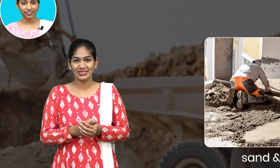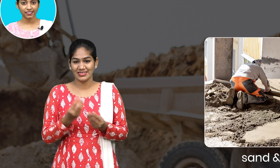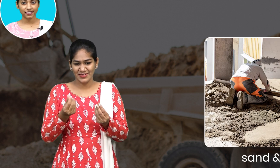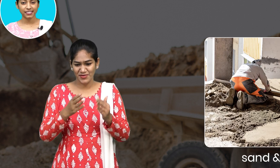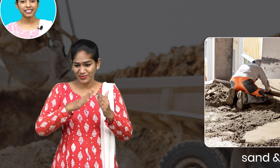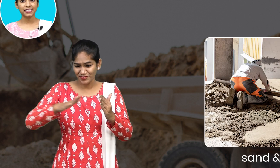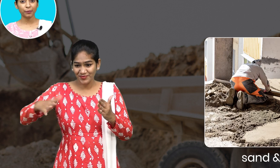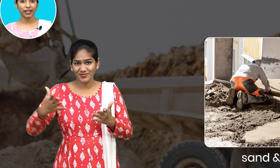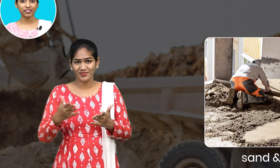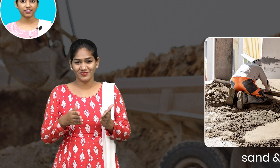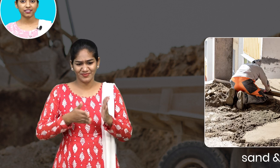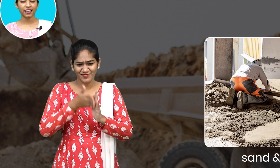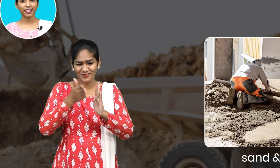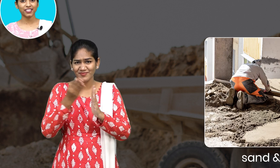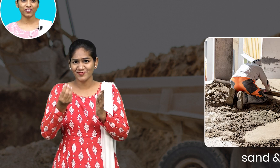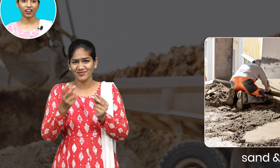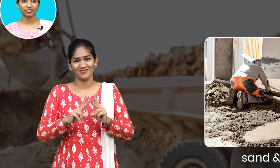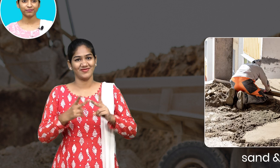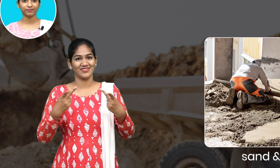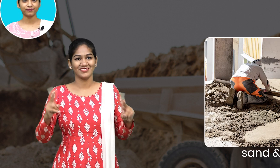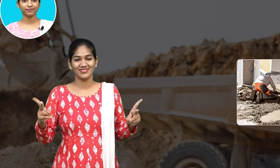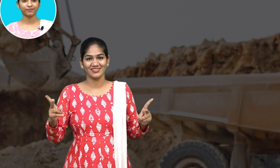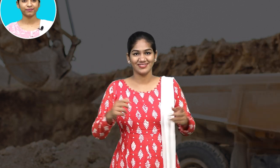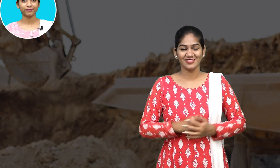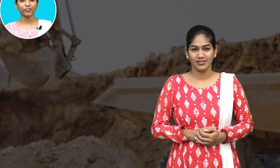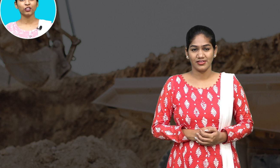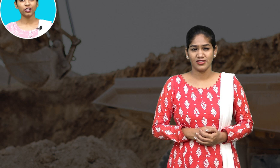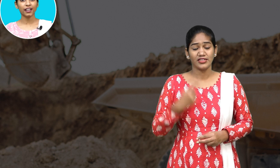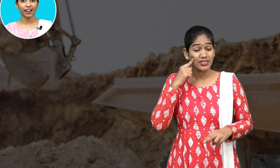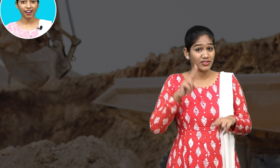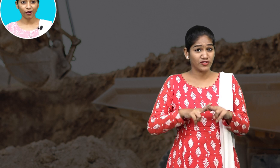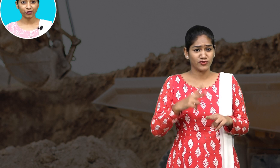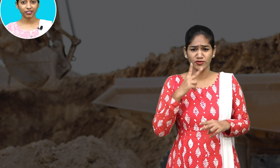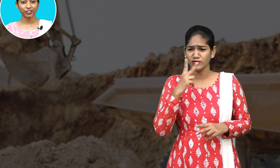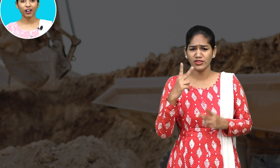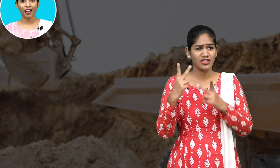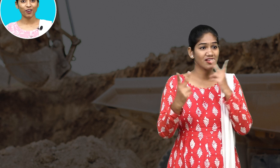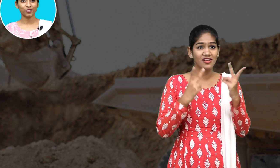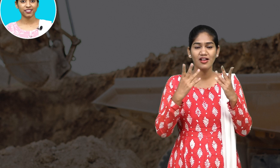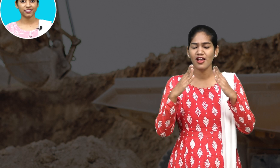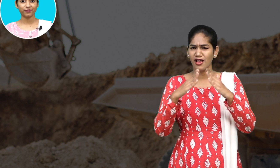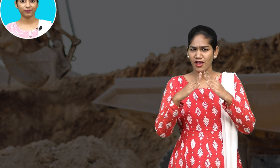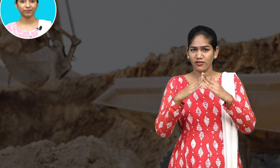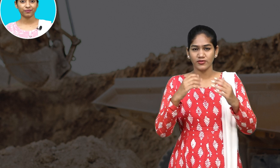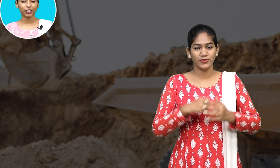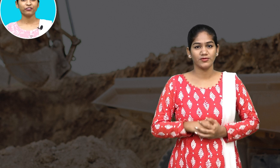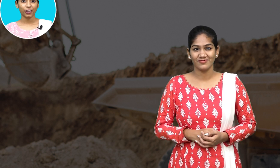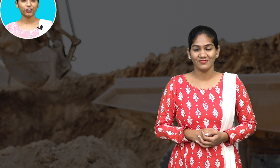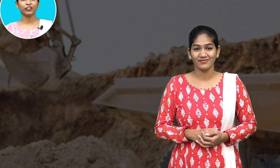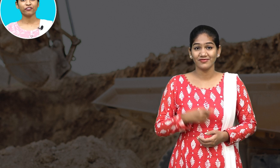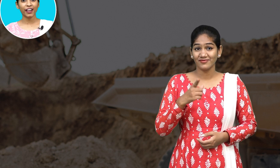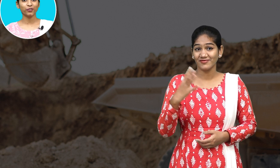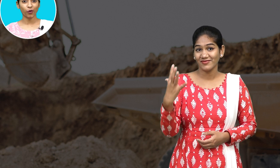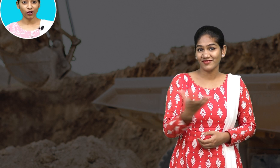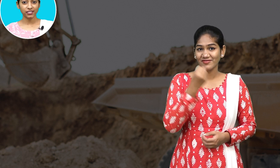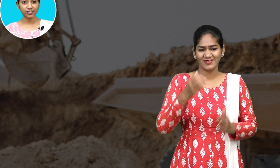sand, cement, etc. If you look around your house, you